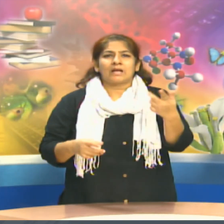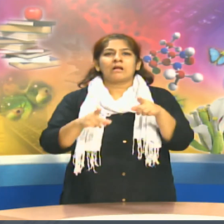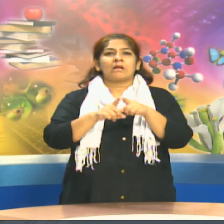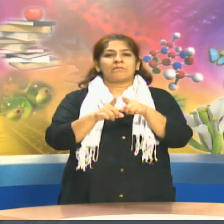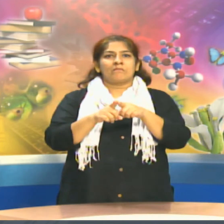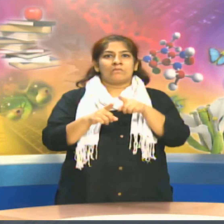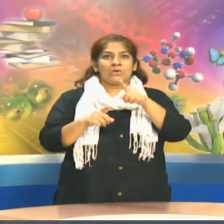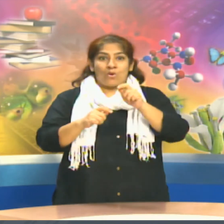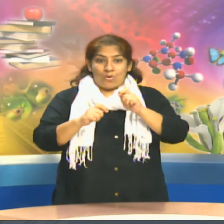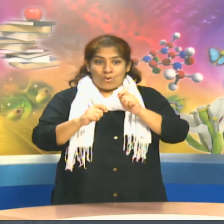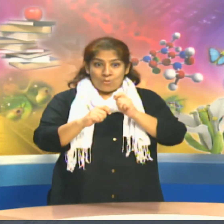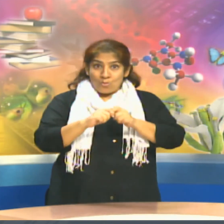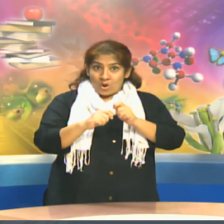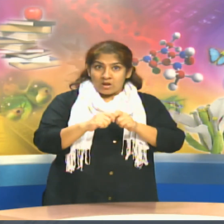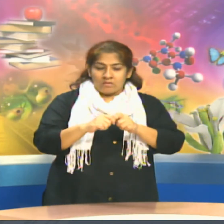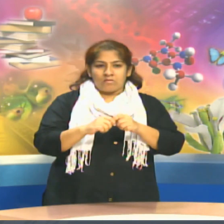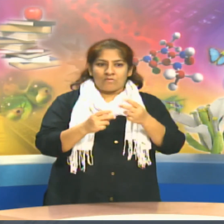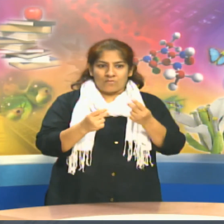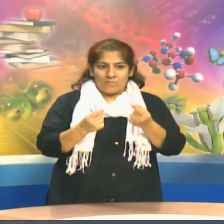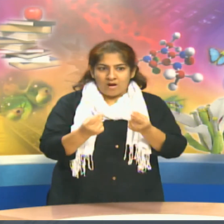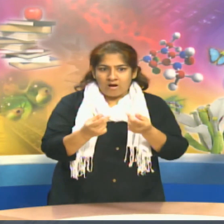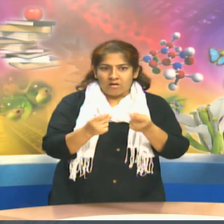senior. The third point which says